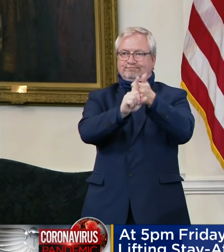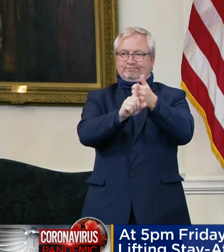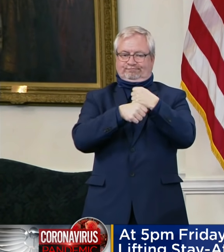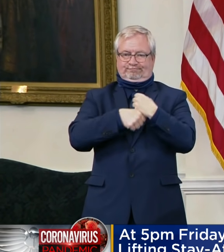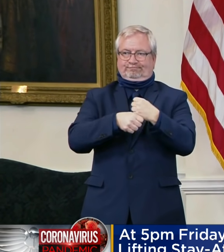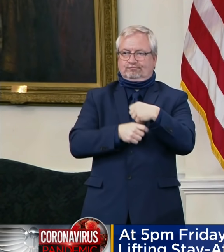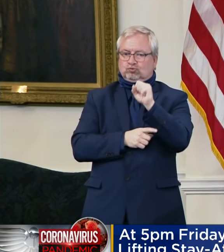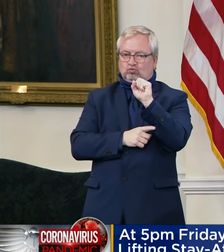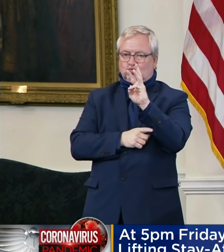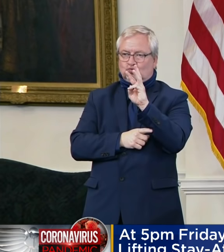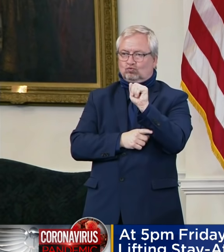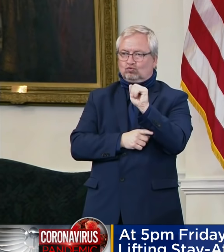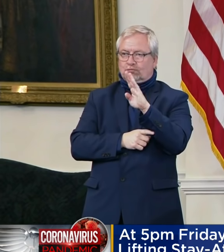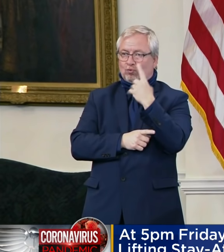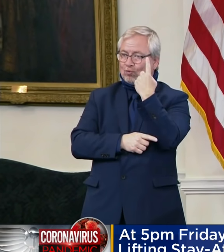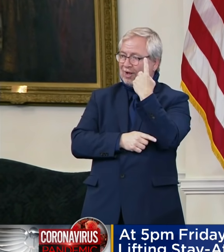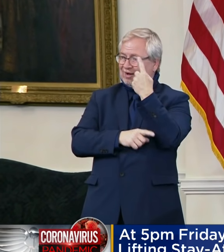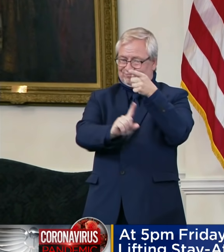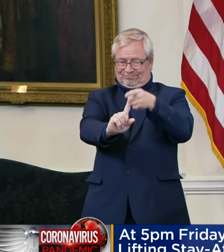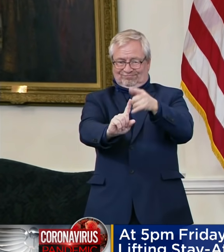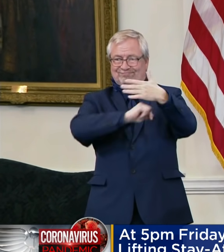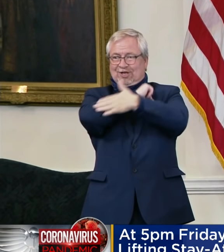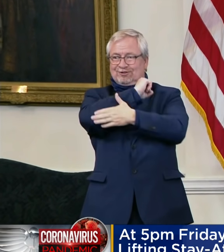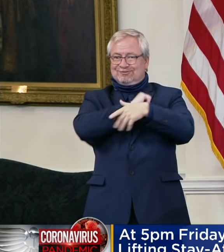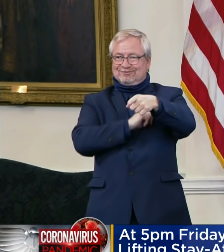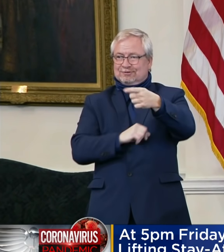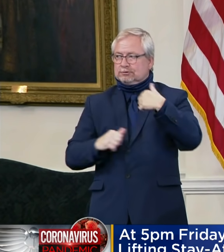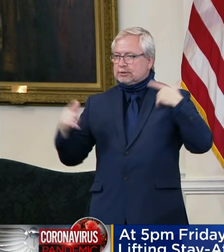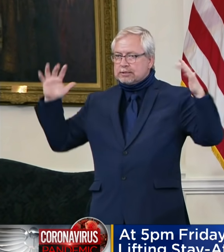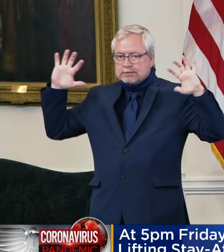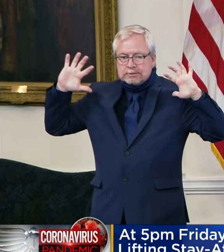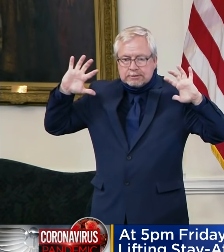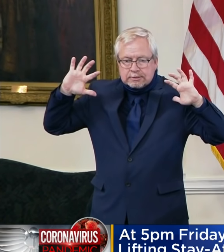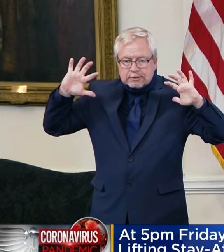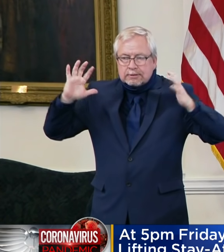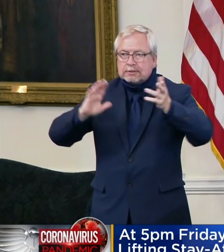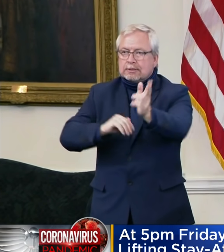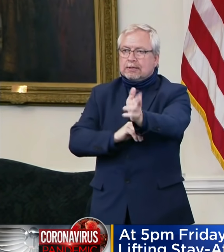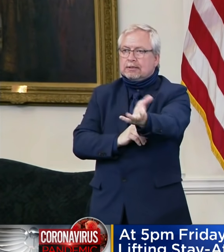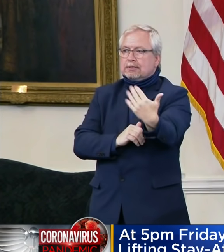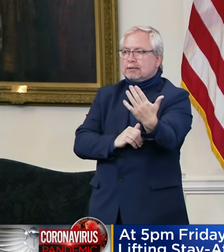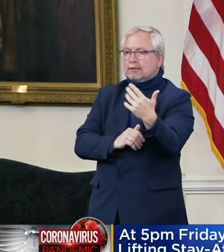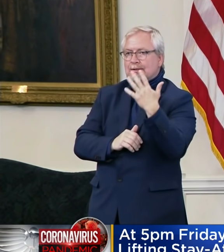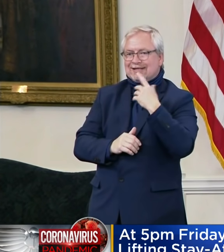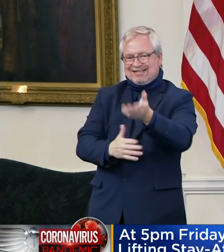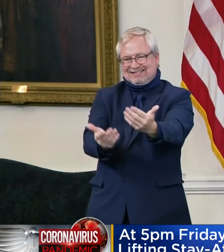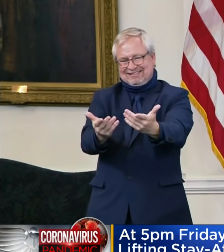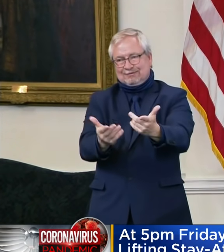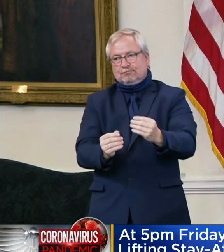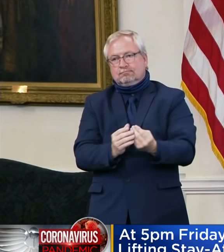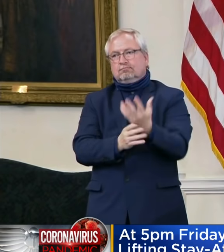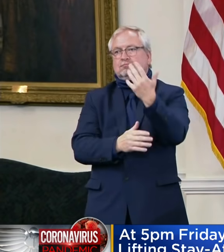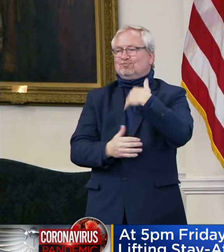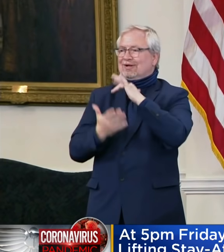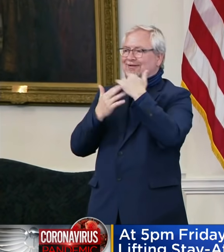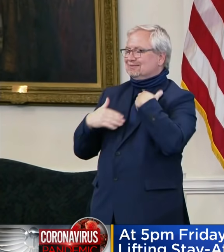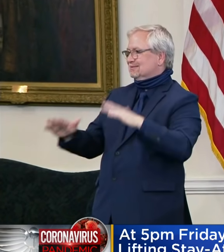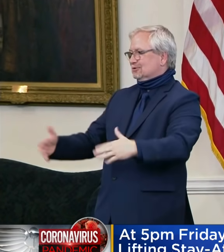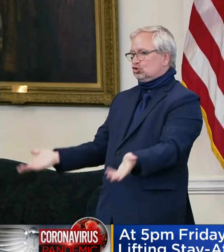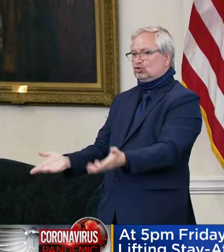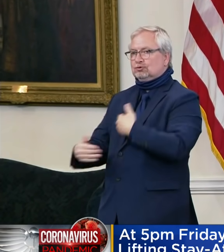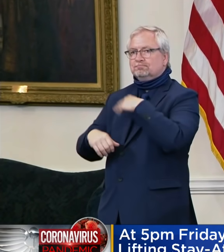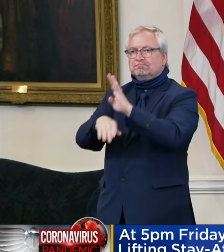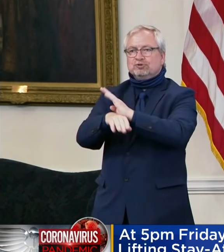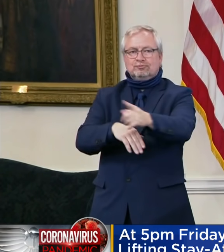force companies in America to produce swabs. They finally have. And FEMA is slowly getting them out to us finally. But I announced that was the big thing we were